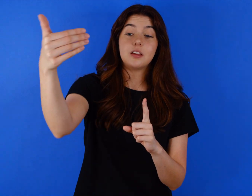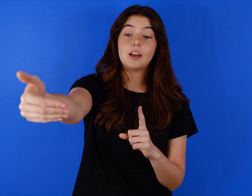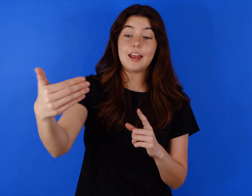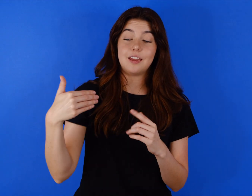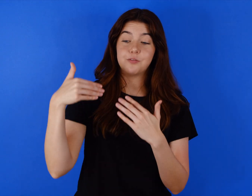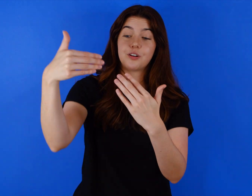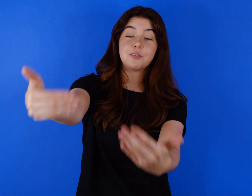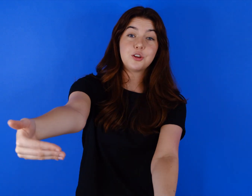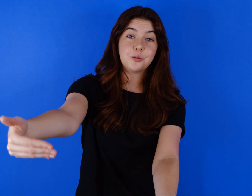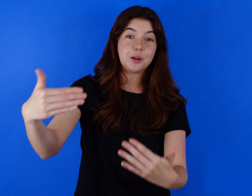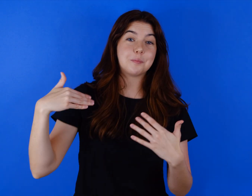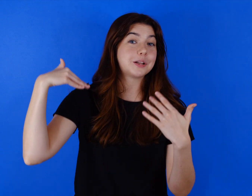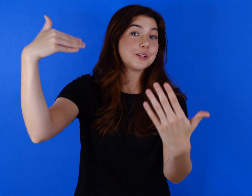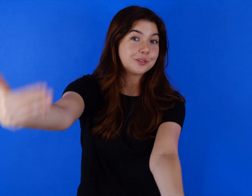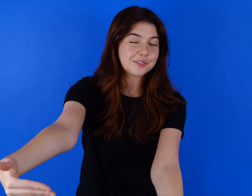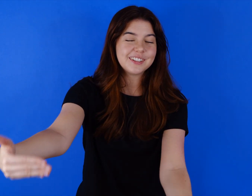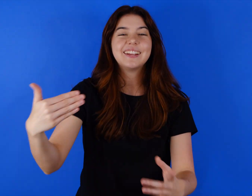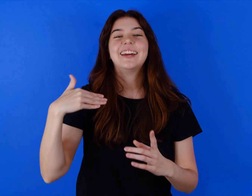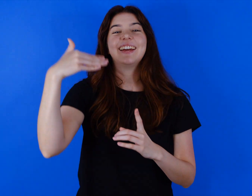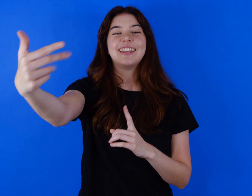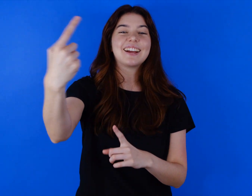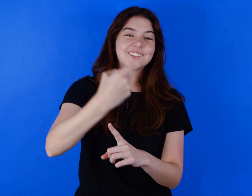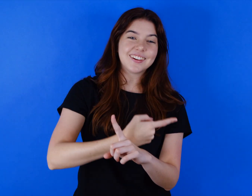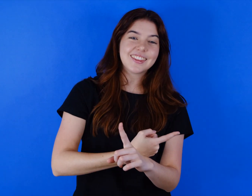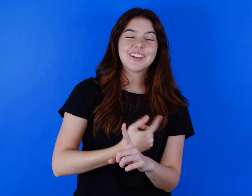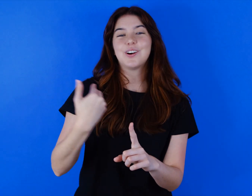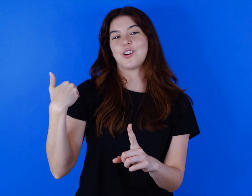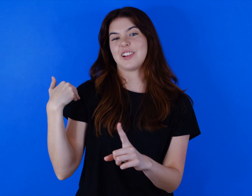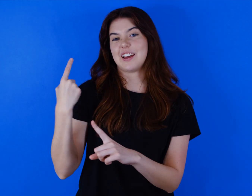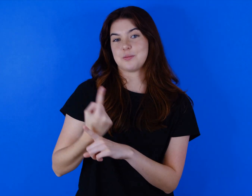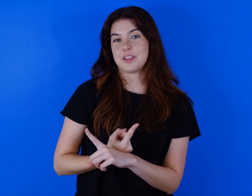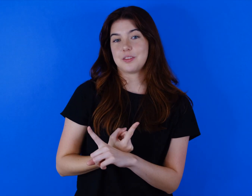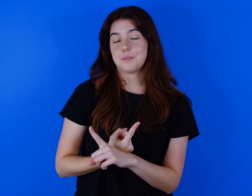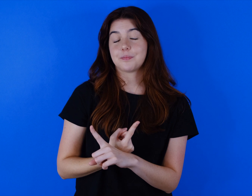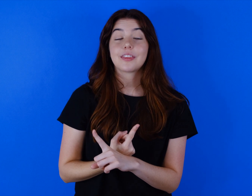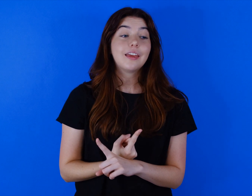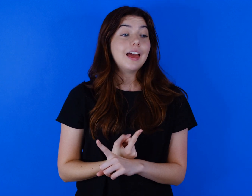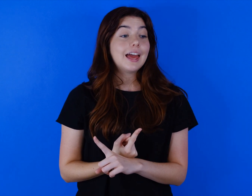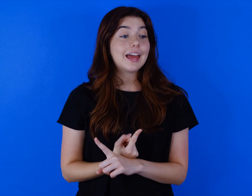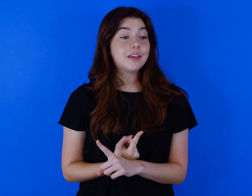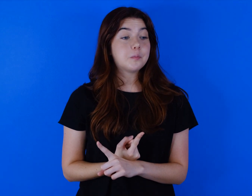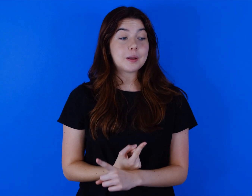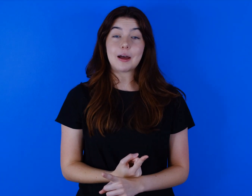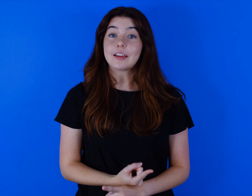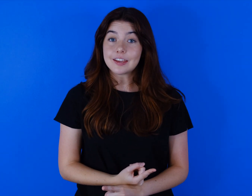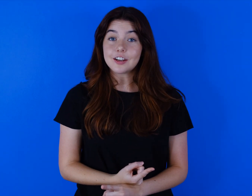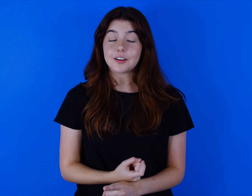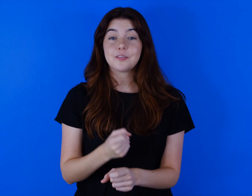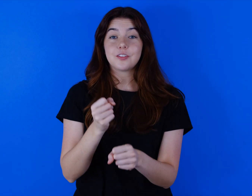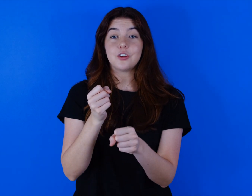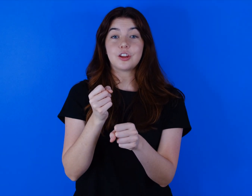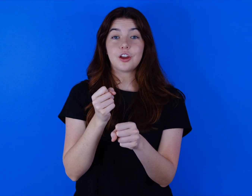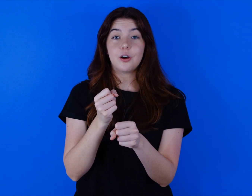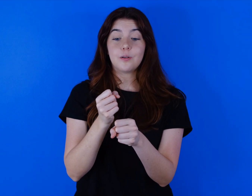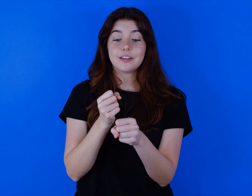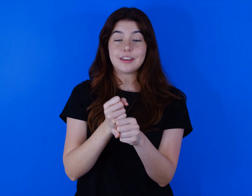and in front of you. You're pushing forward. Next month or last month. And then what about year? You can go next